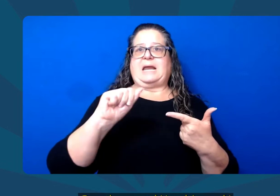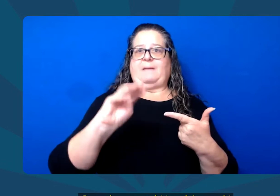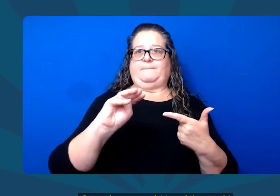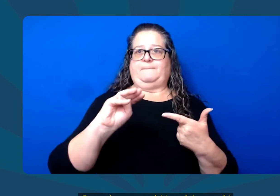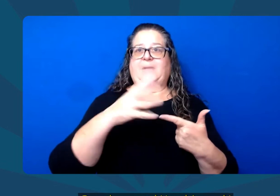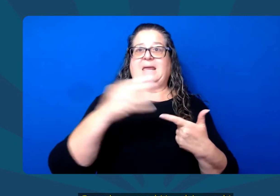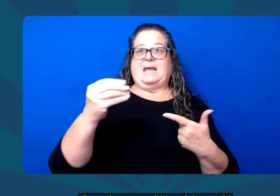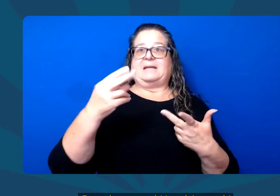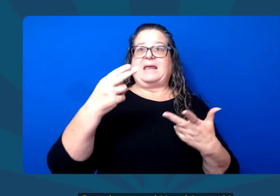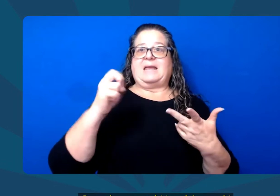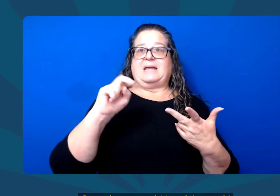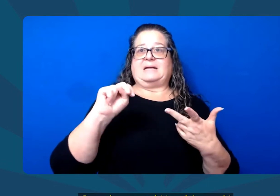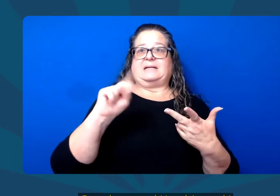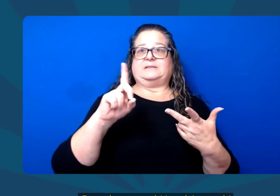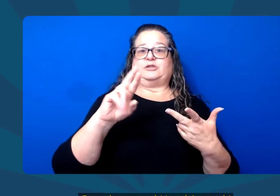Grantham,